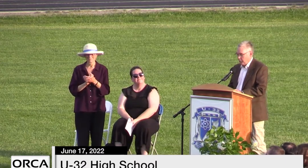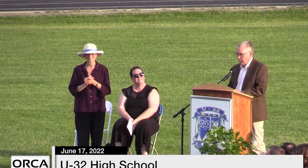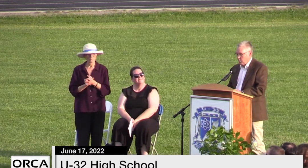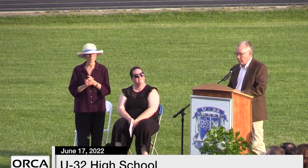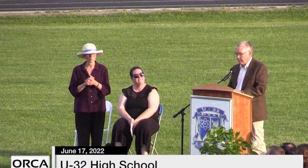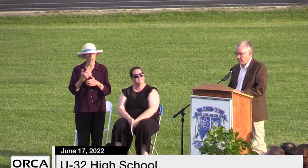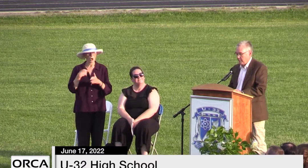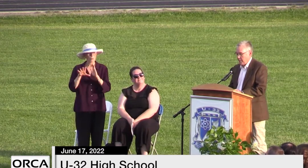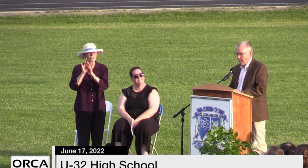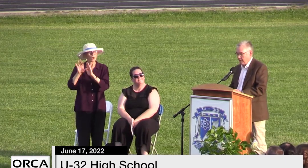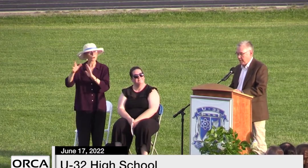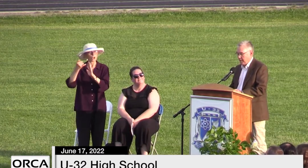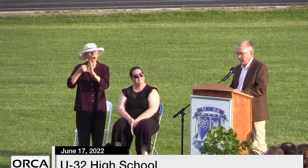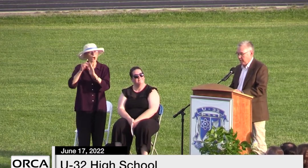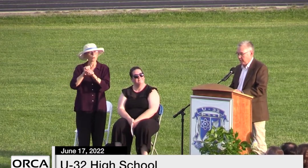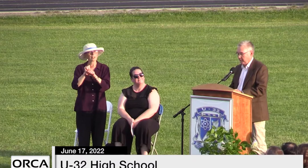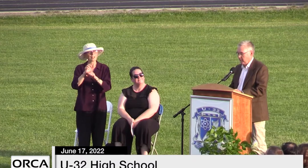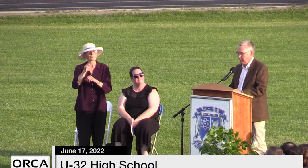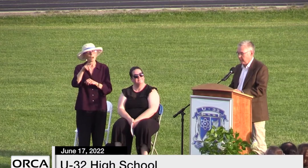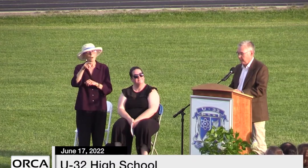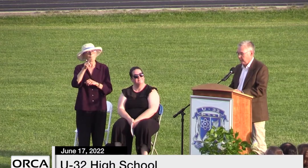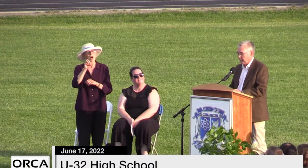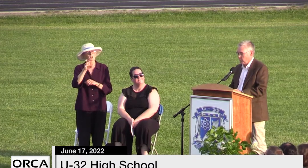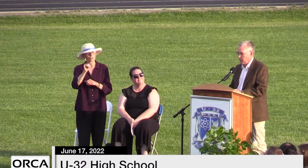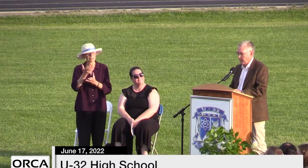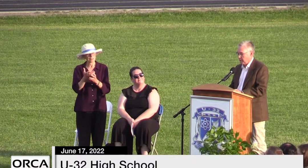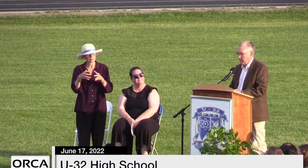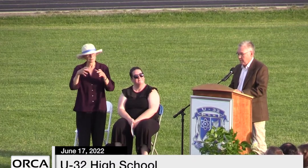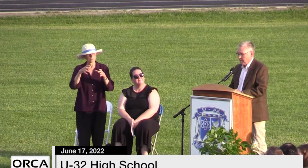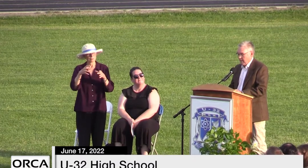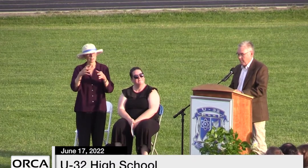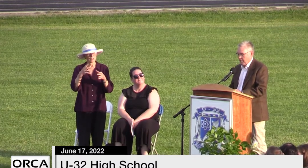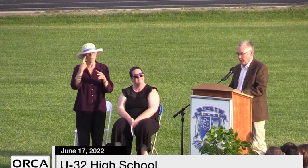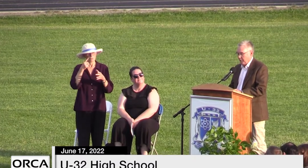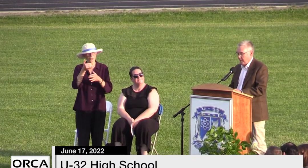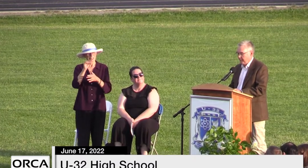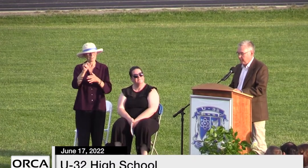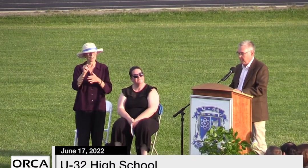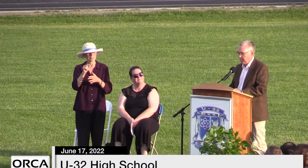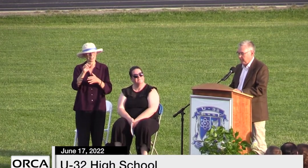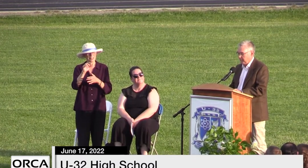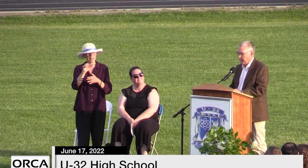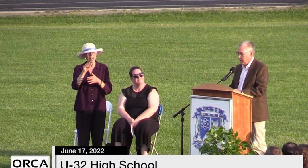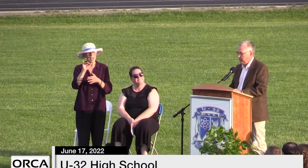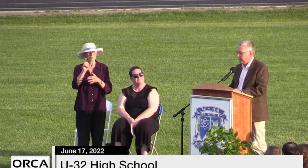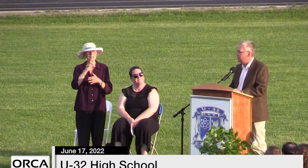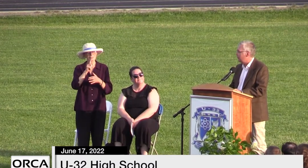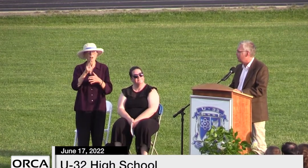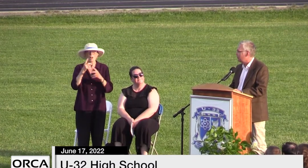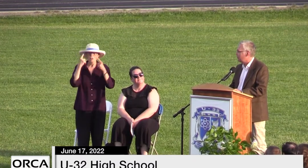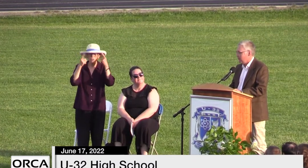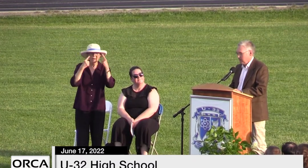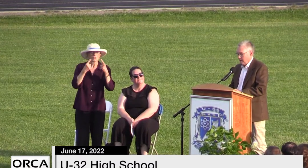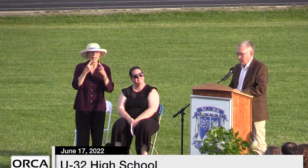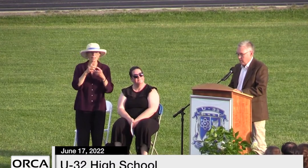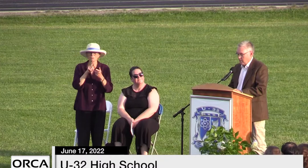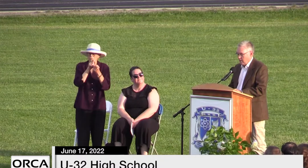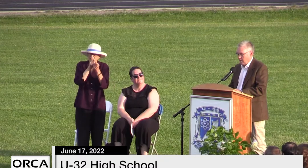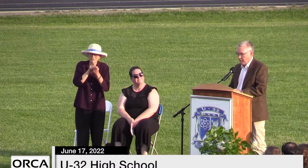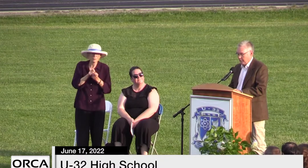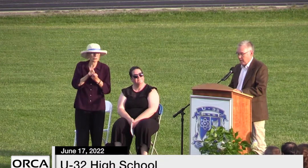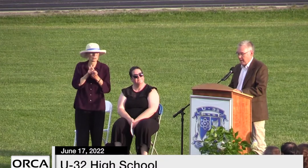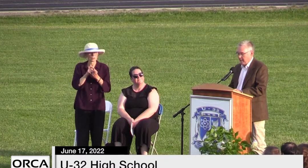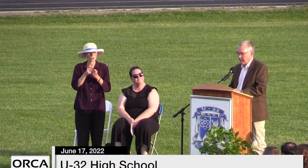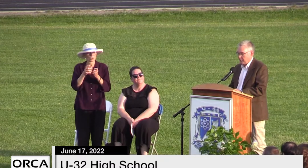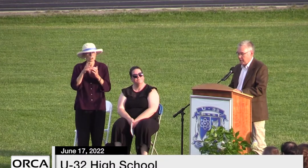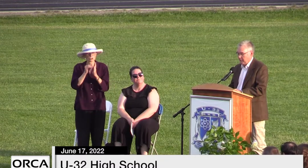We chose her work from pottery as the gift of this year's awardee. Abby is a thoughtful and meticulous artist and student. Her